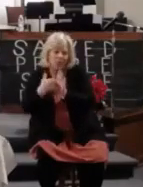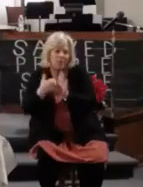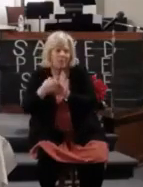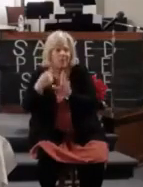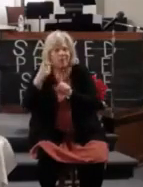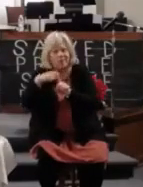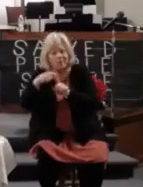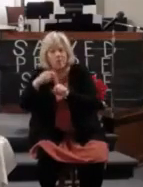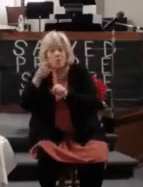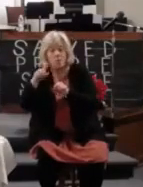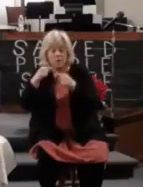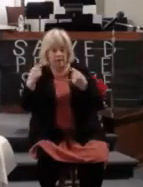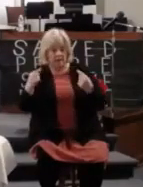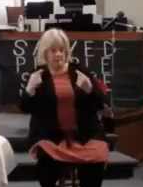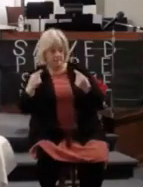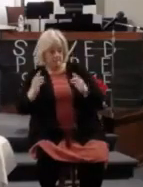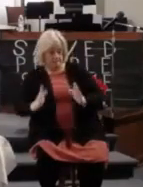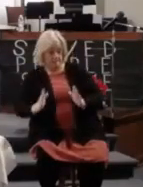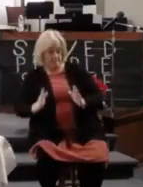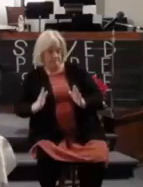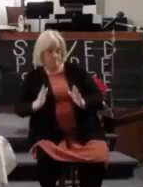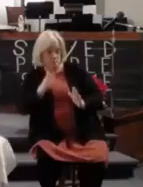or an enemy who hates us,